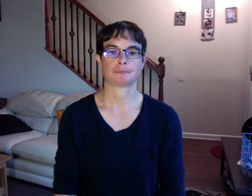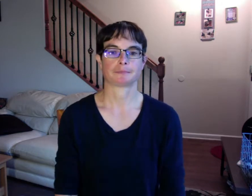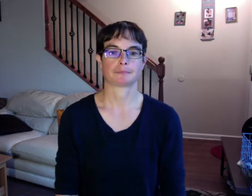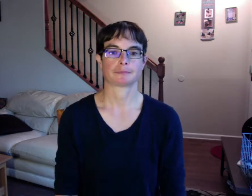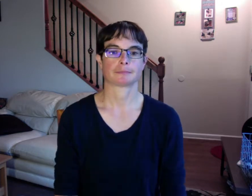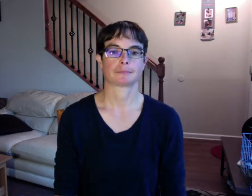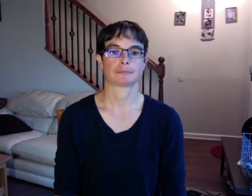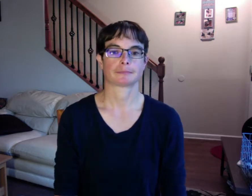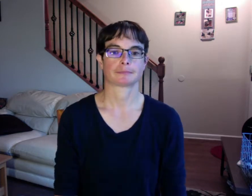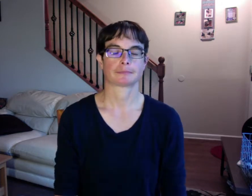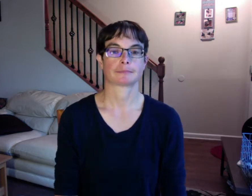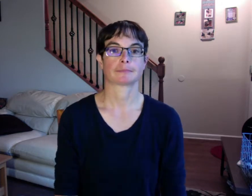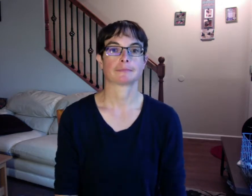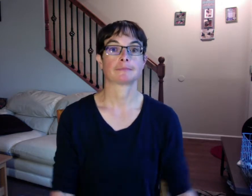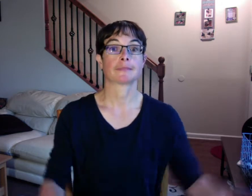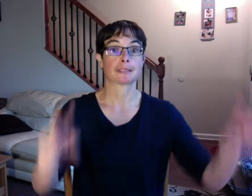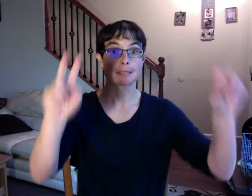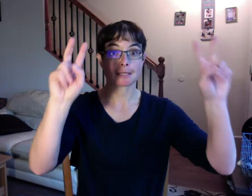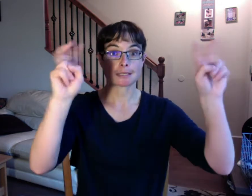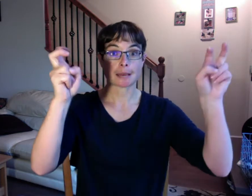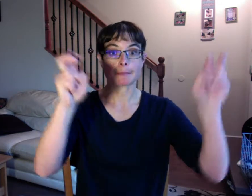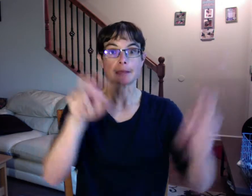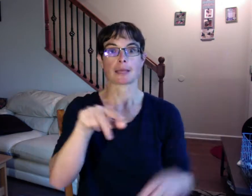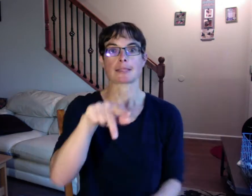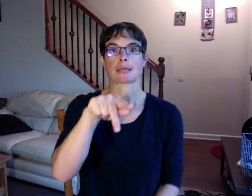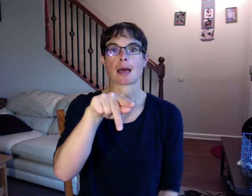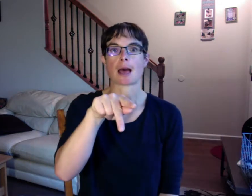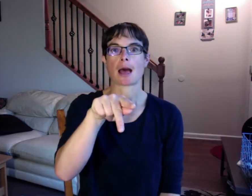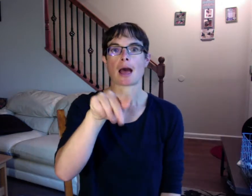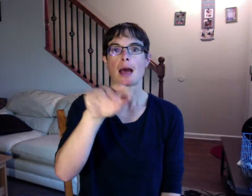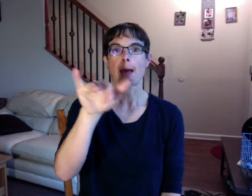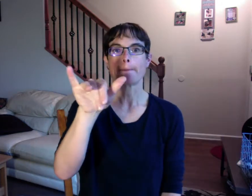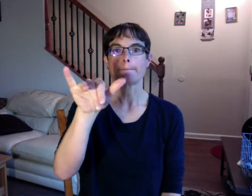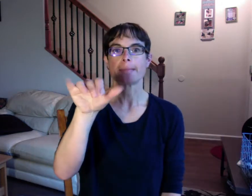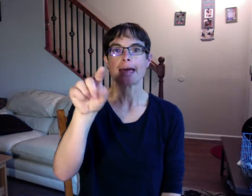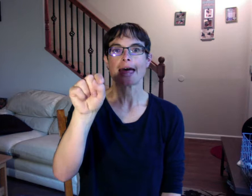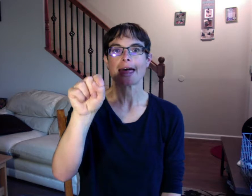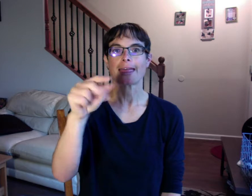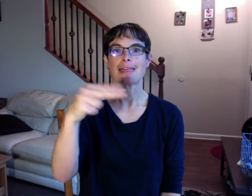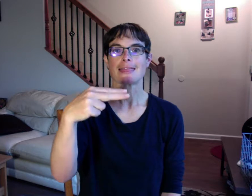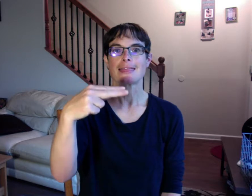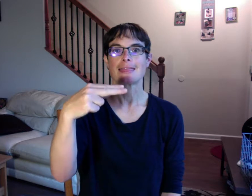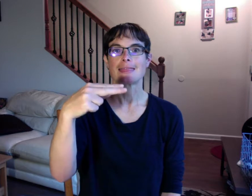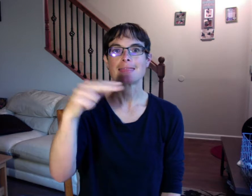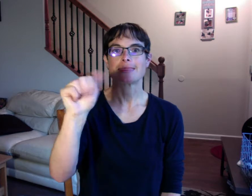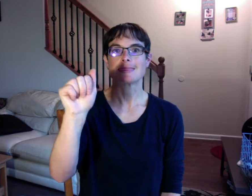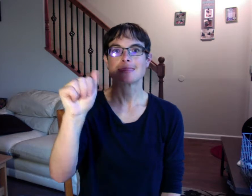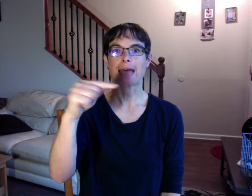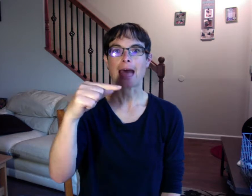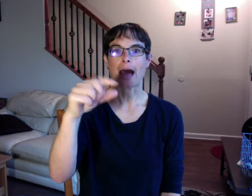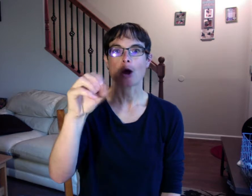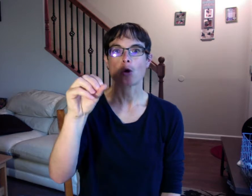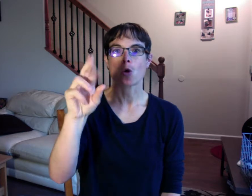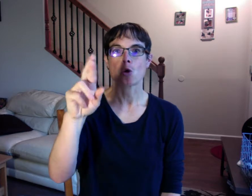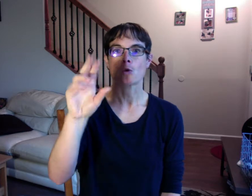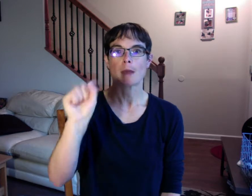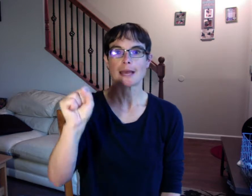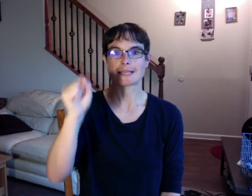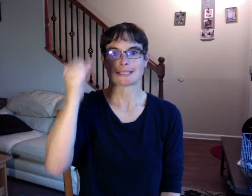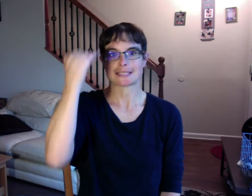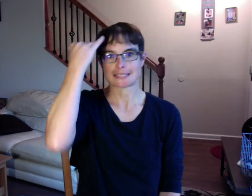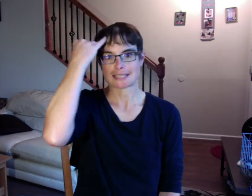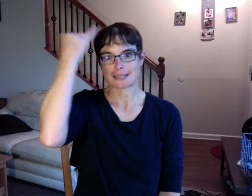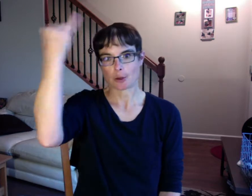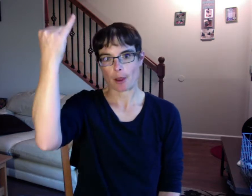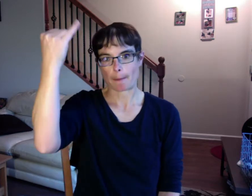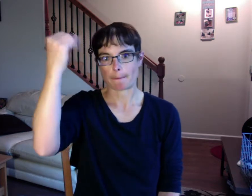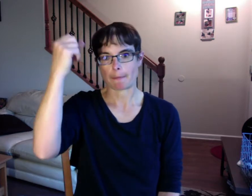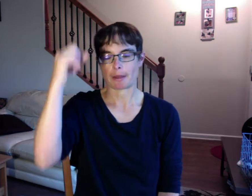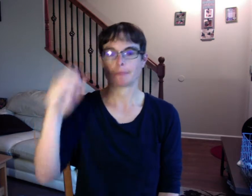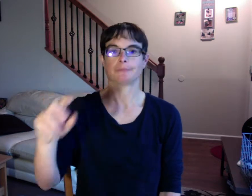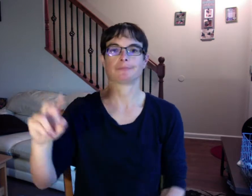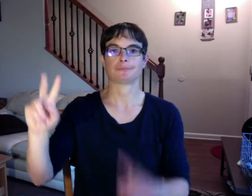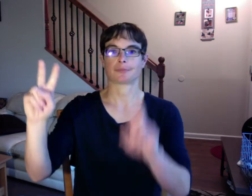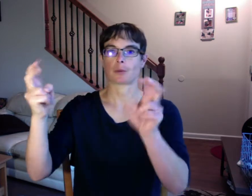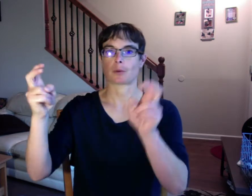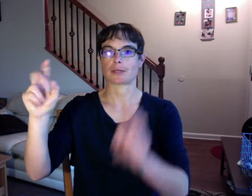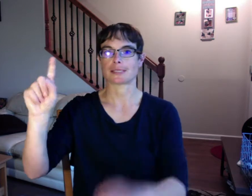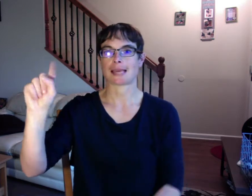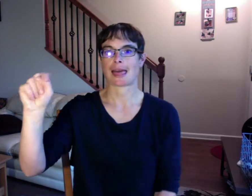on Pythagoras' theorem. So our learning objective, kiddos, is that by the end of the lesson, can you please read it with me?